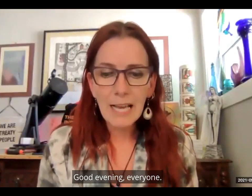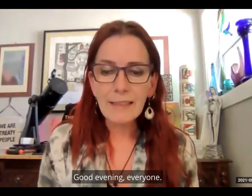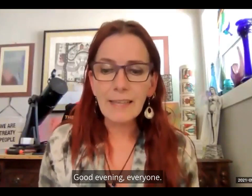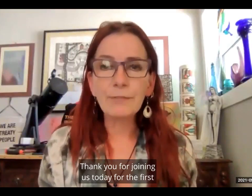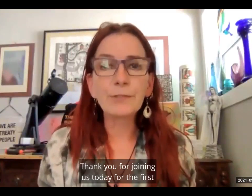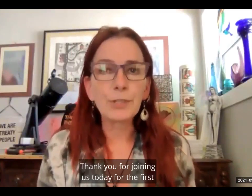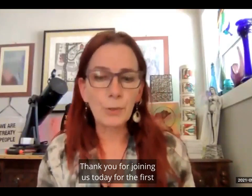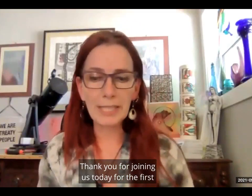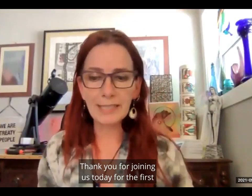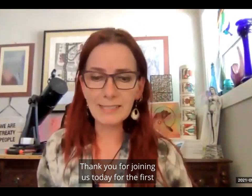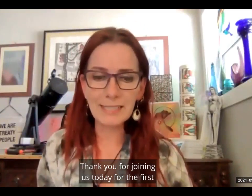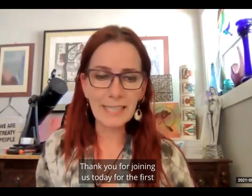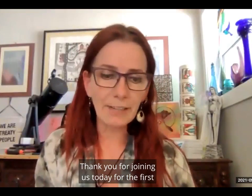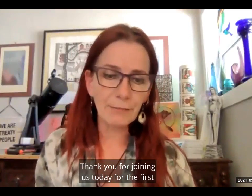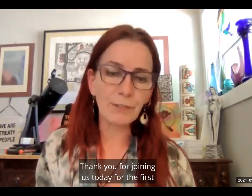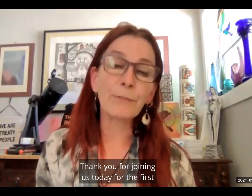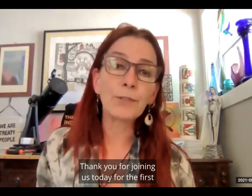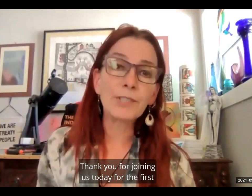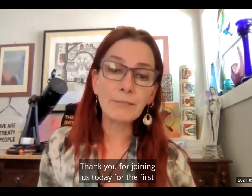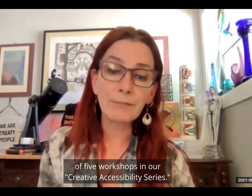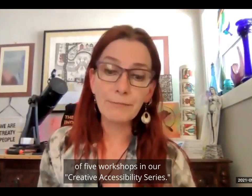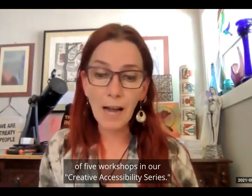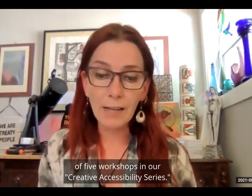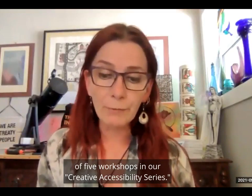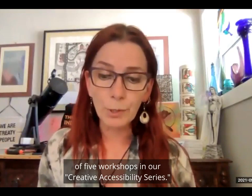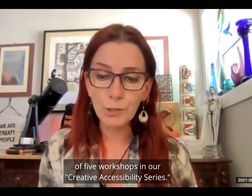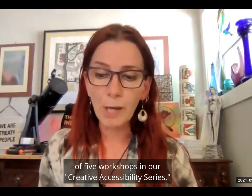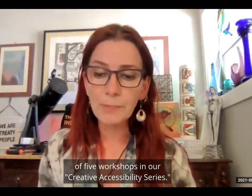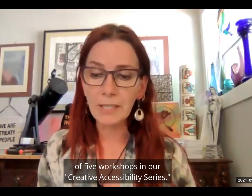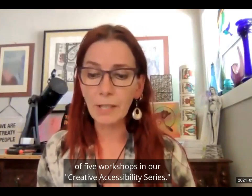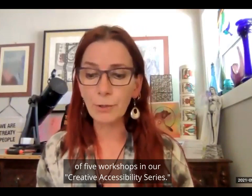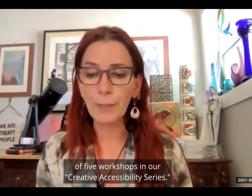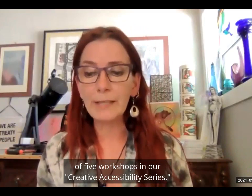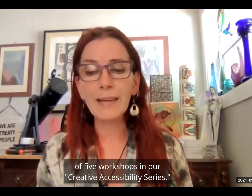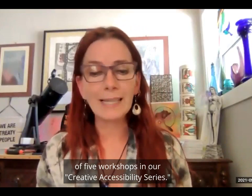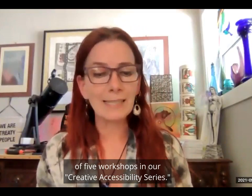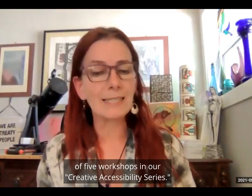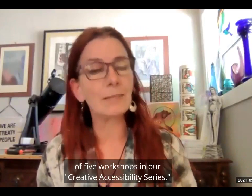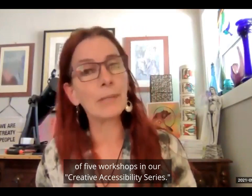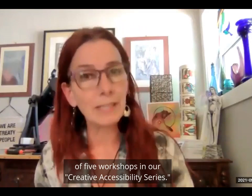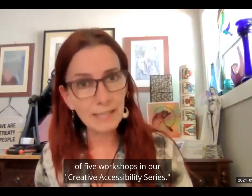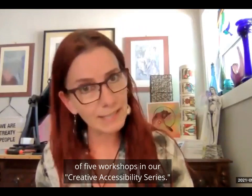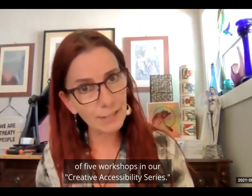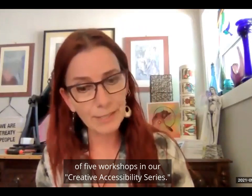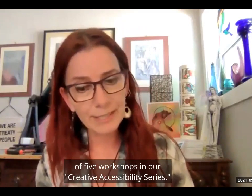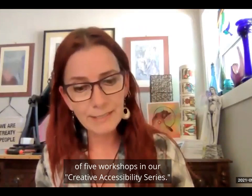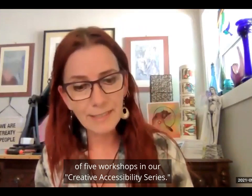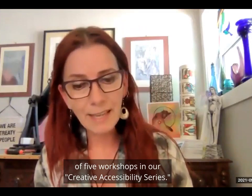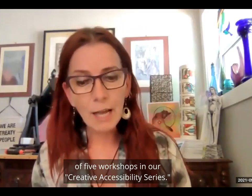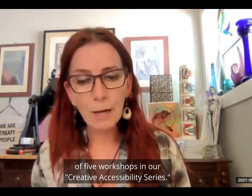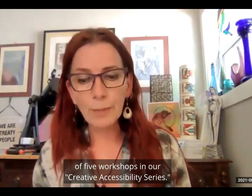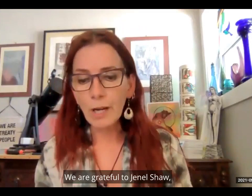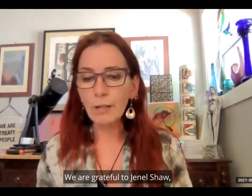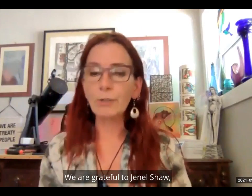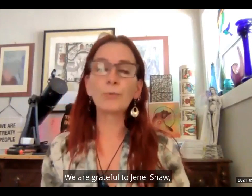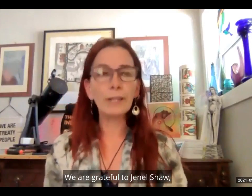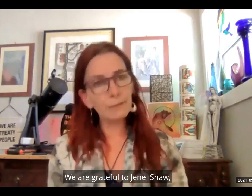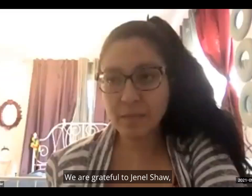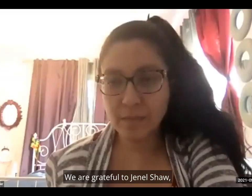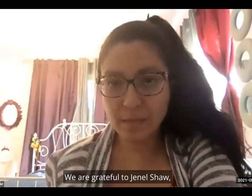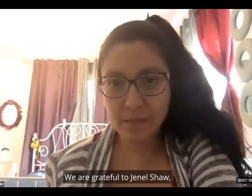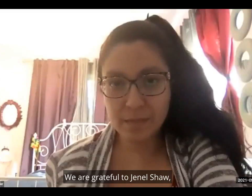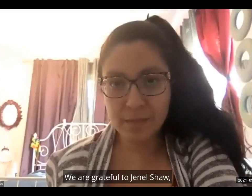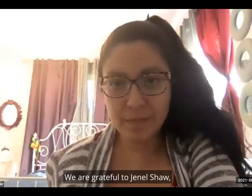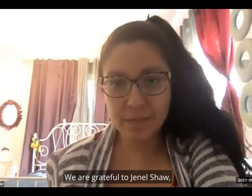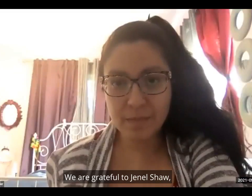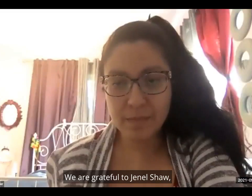everyone. Thank you for joining us today for the first of 5 workshops in our Creative Accessibility series. We are